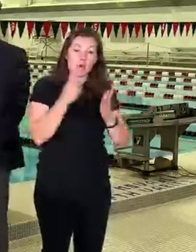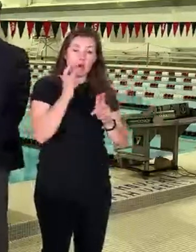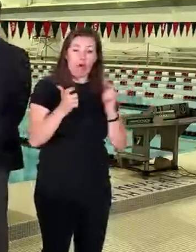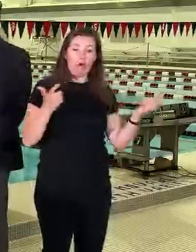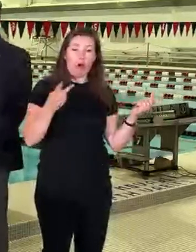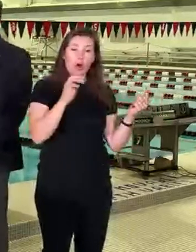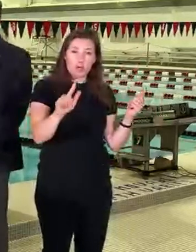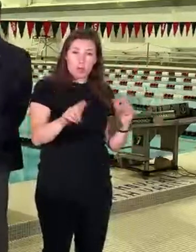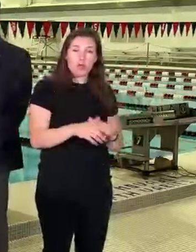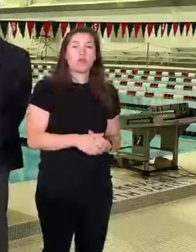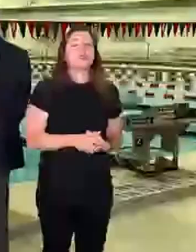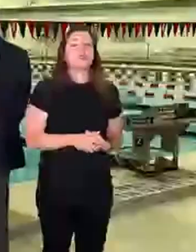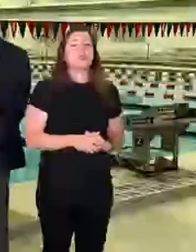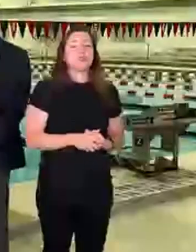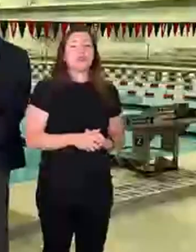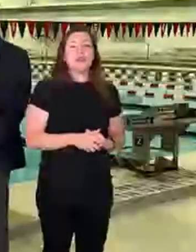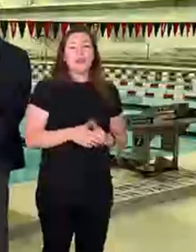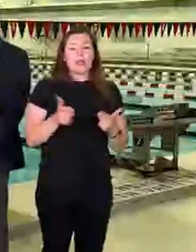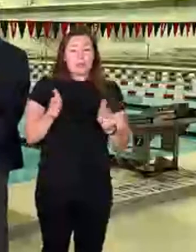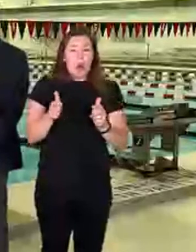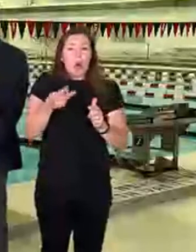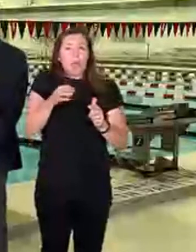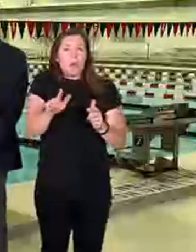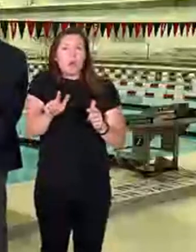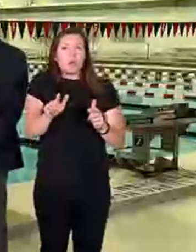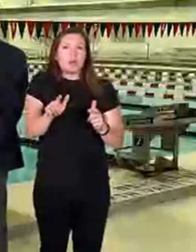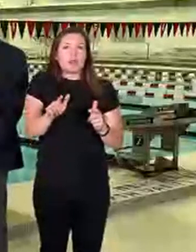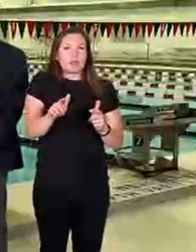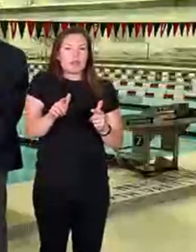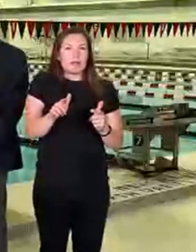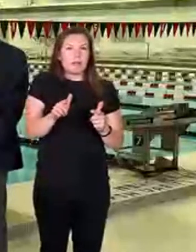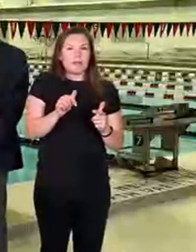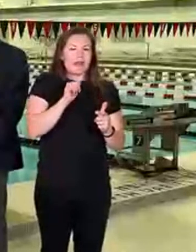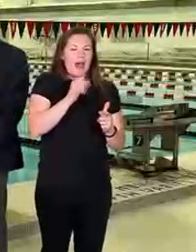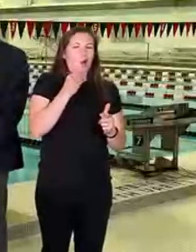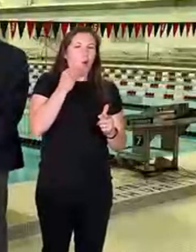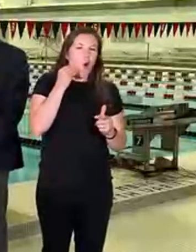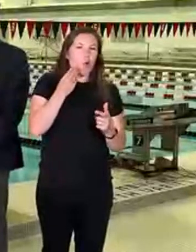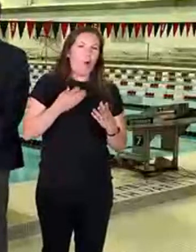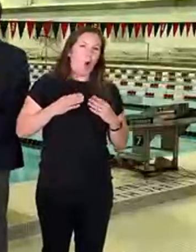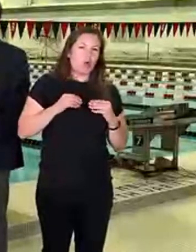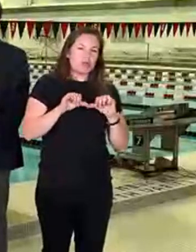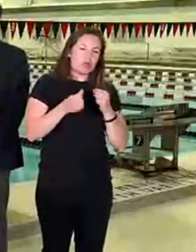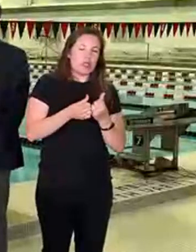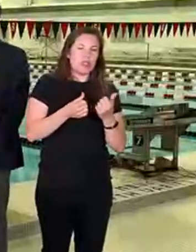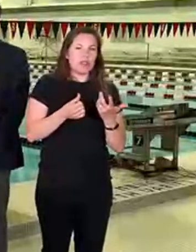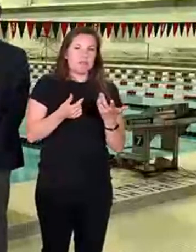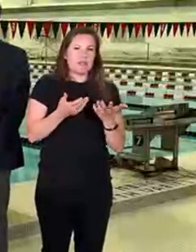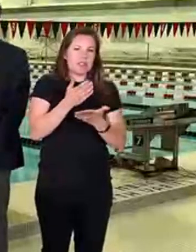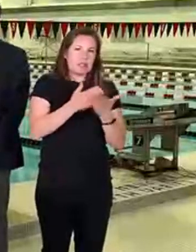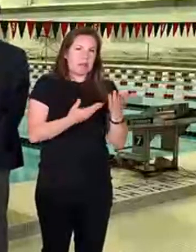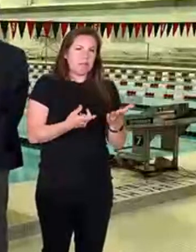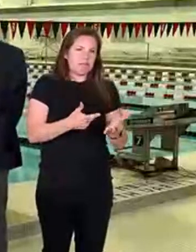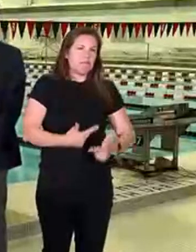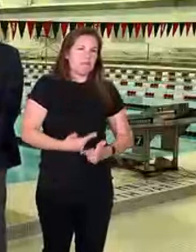pools. And the smaller pools that are not at homeowners associations and things like that.